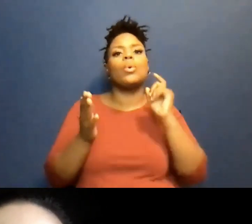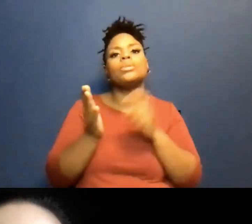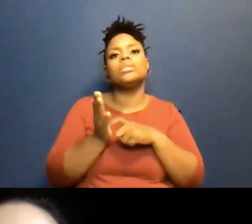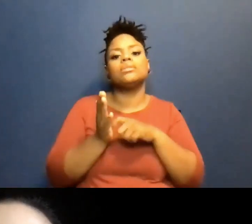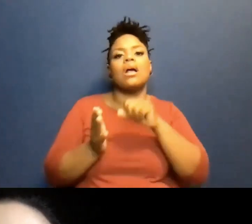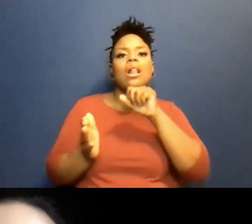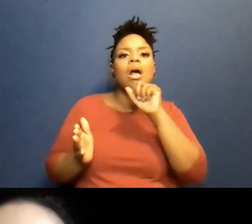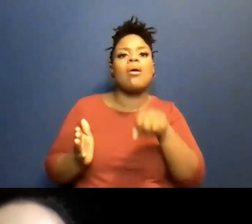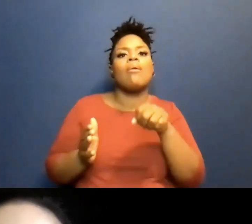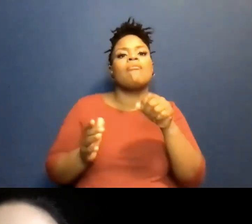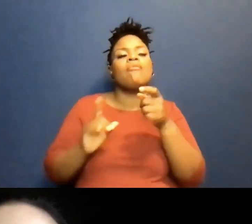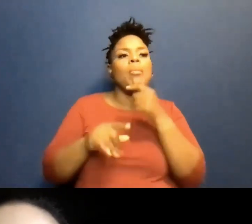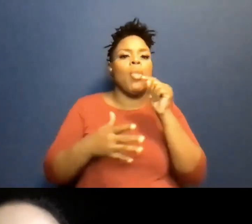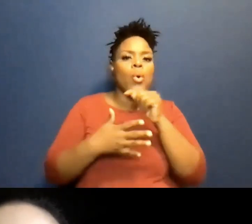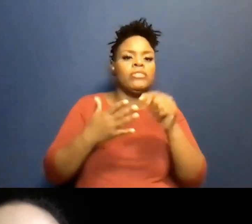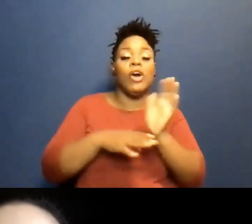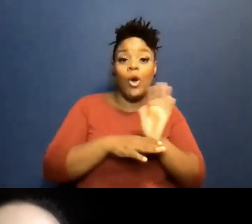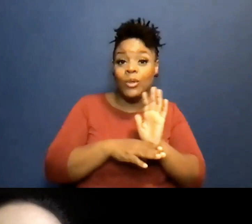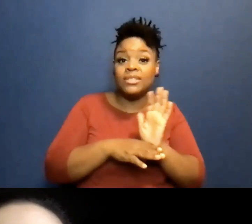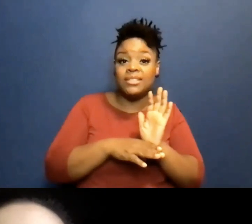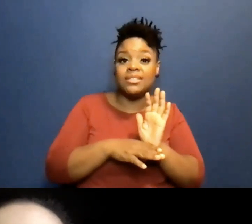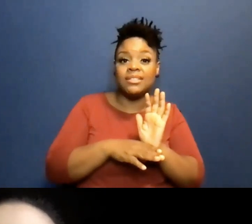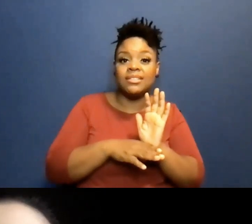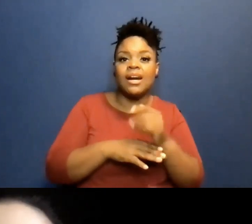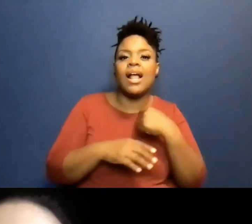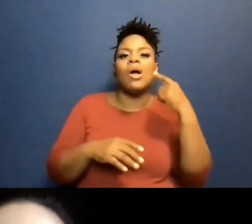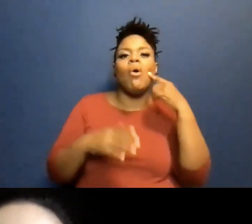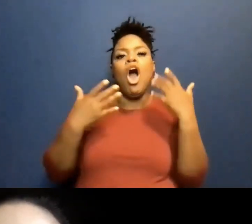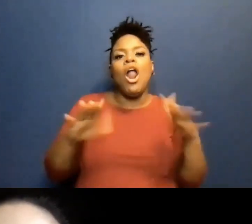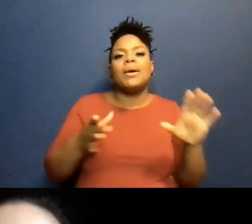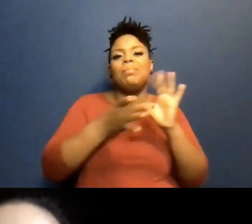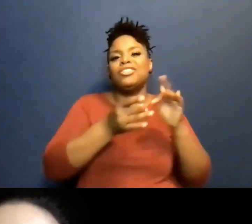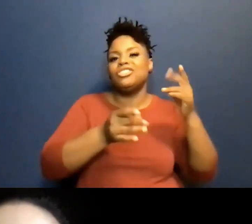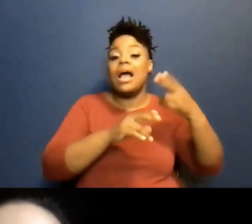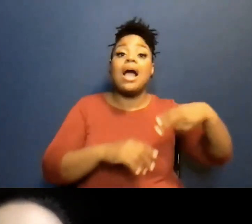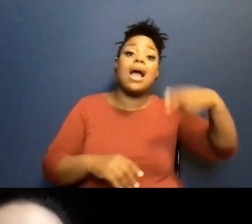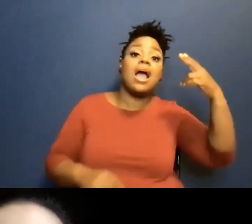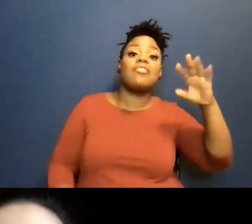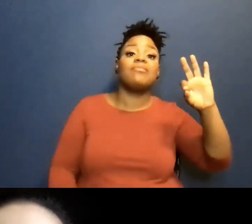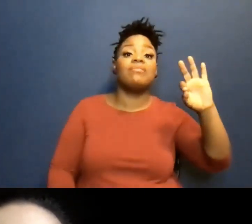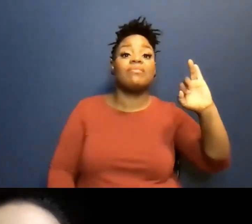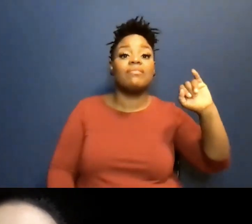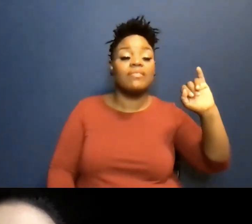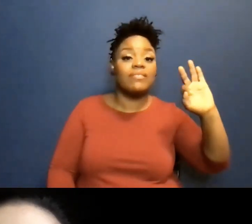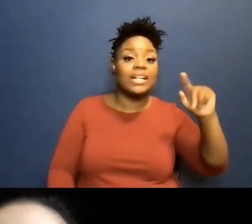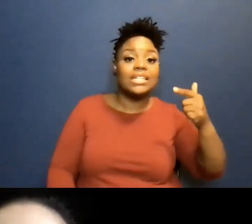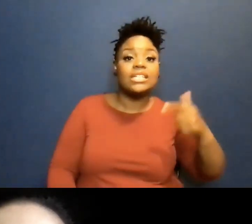talked already did this panel about Flying Jade and the secret life of Tom Lightfoot, but I would